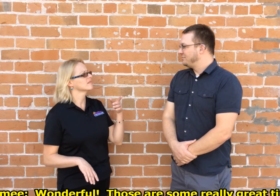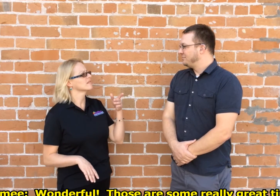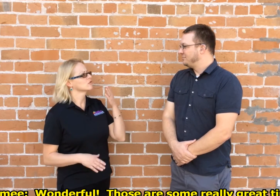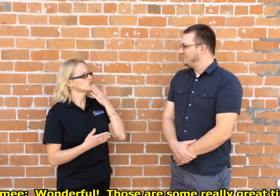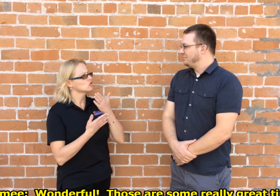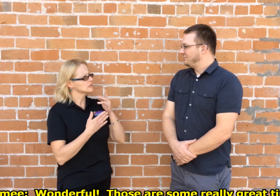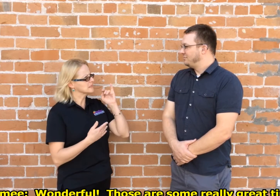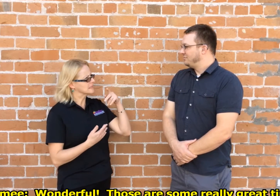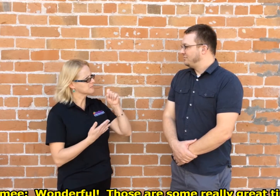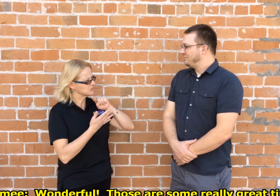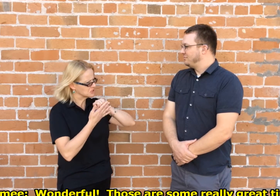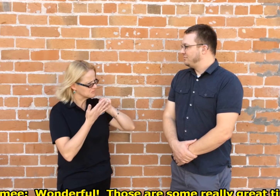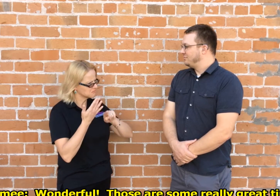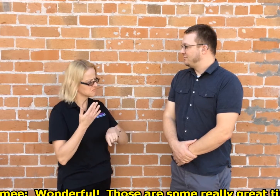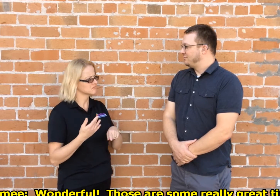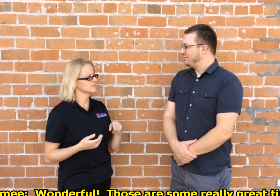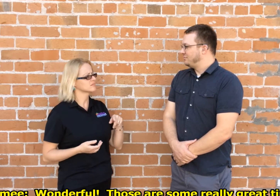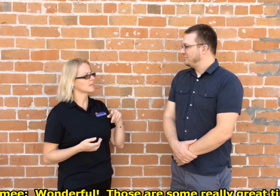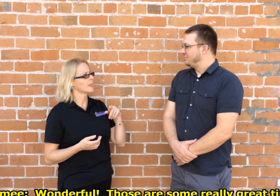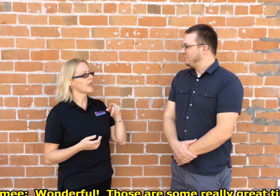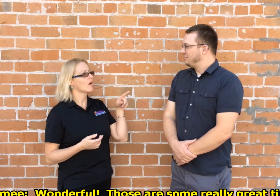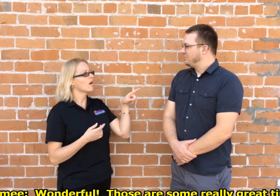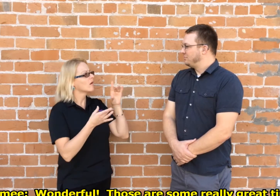Wonderful. Those are some really great tips.